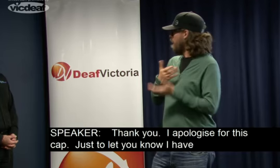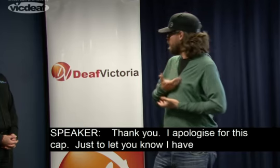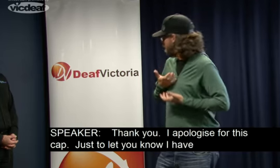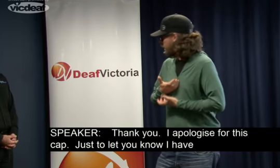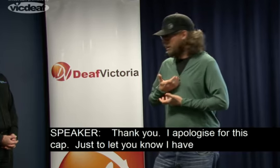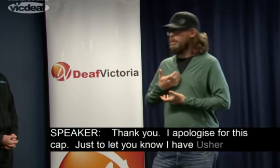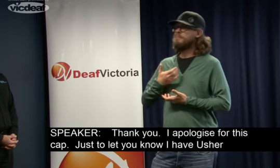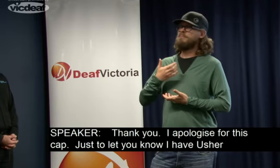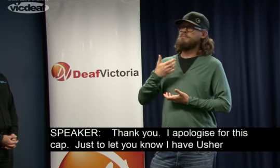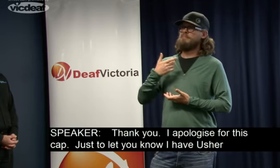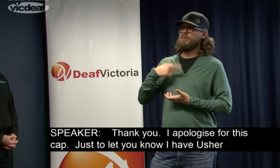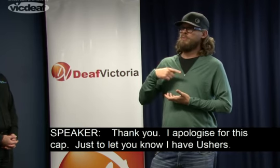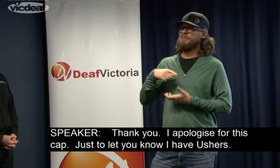I'm sitting here feeling very